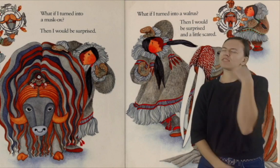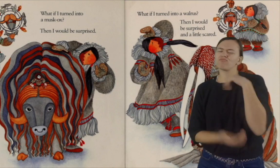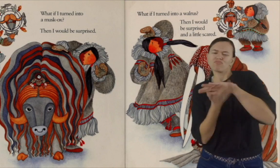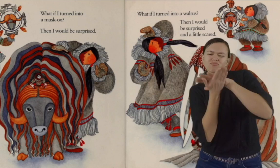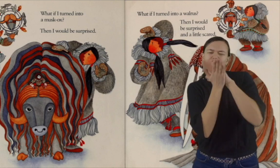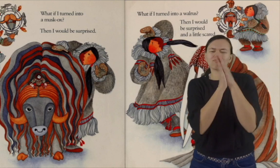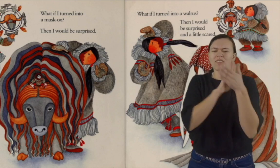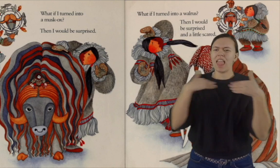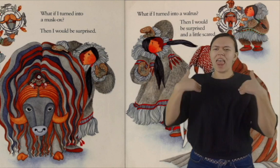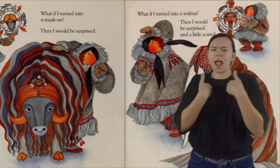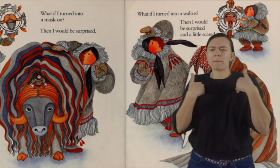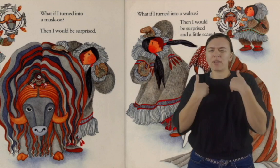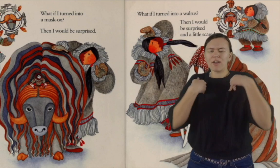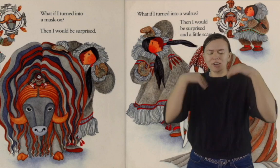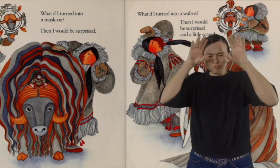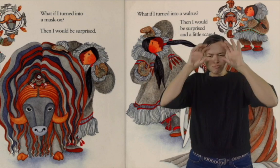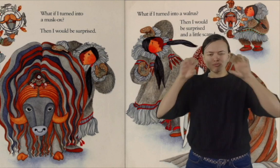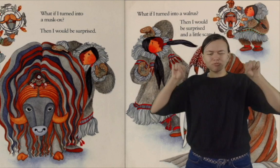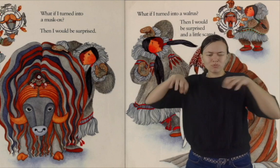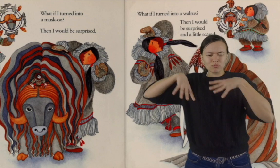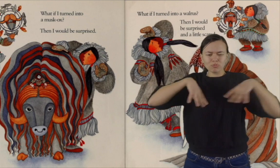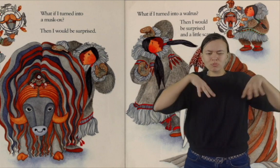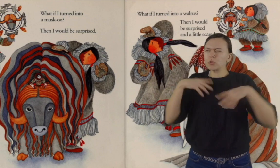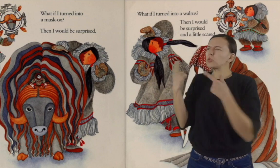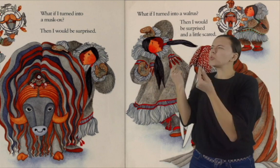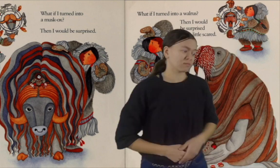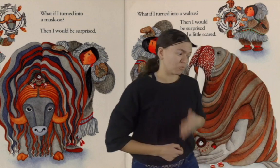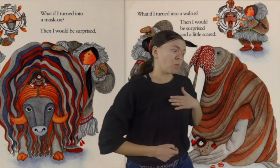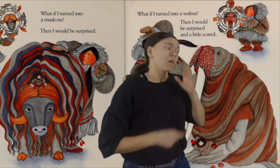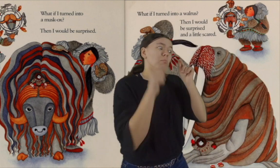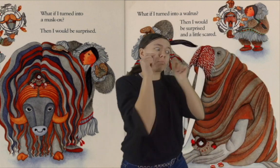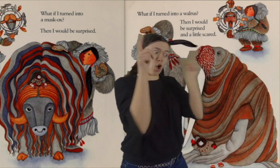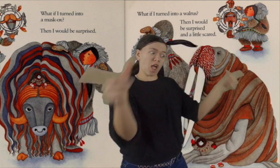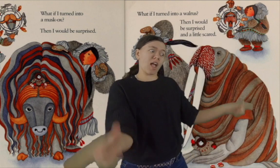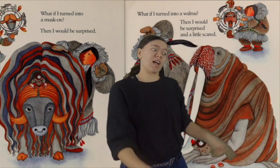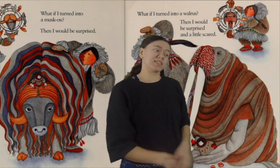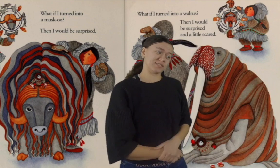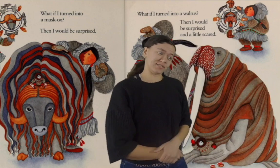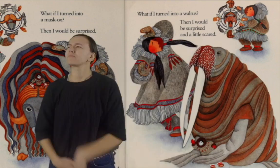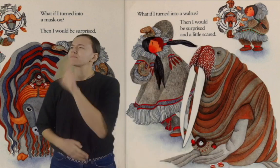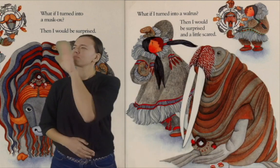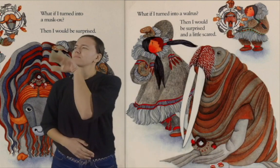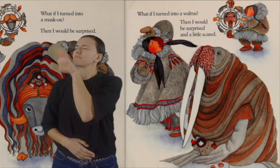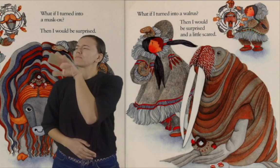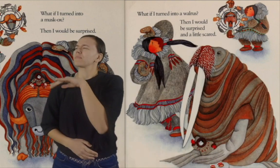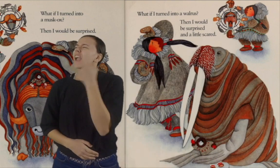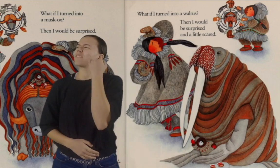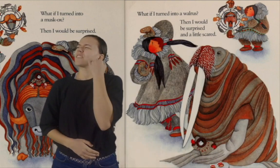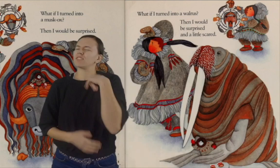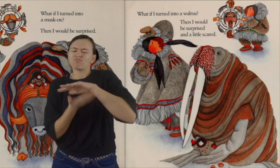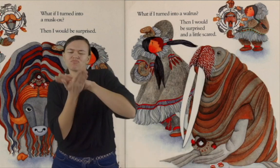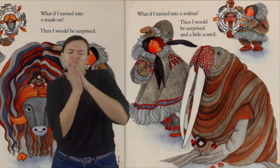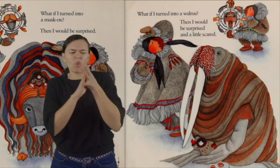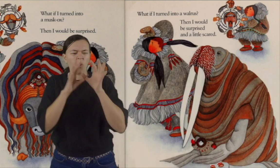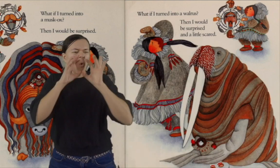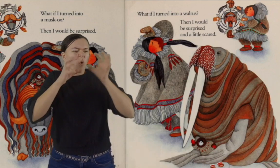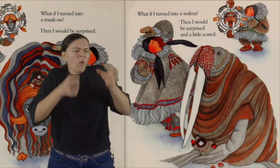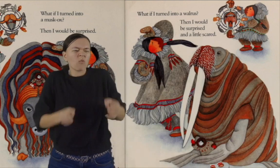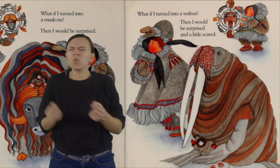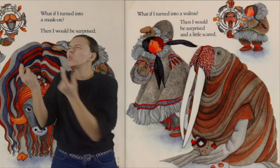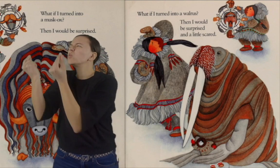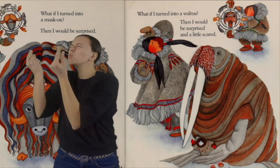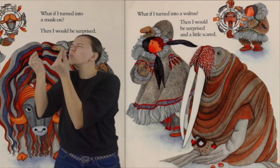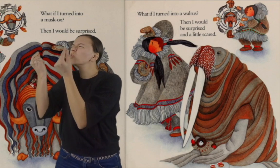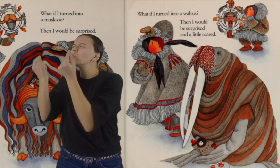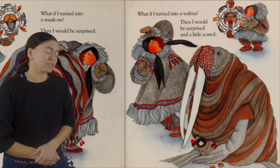What if I turned into a muskox? Then I would be surprised. What if I turned into